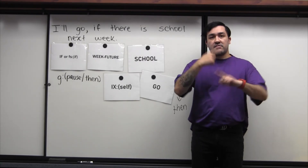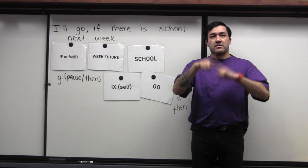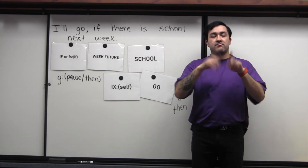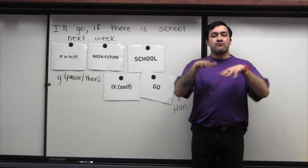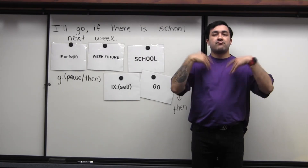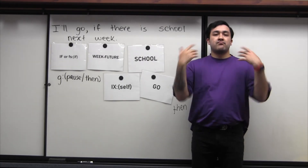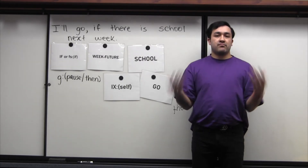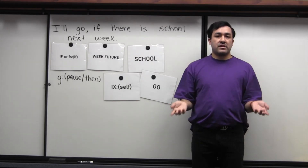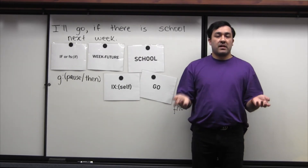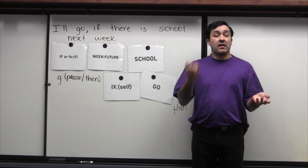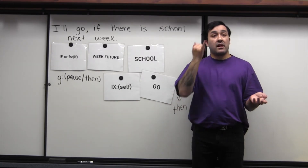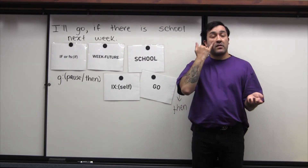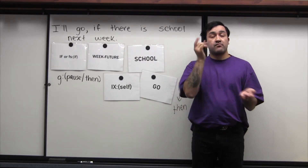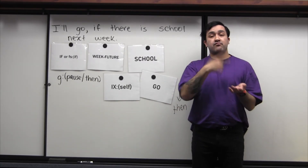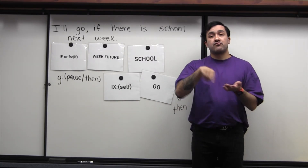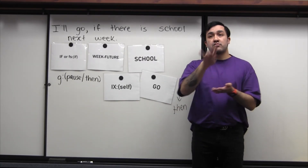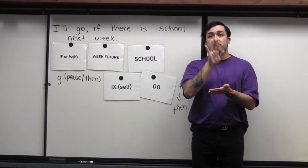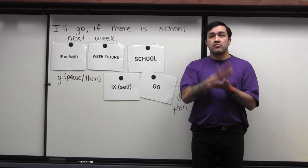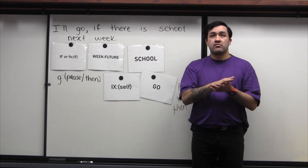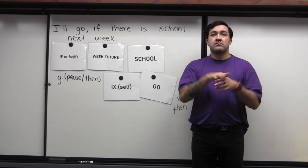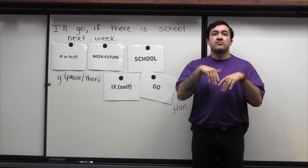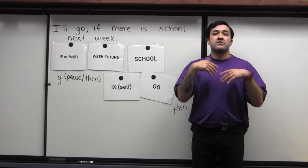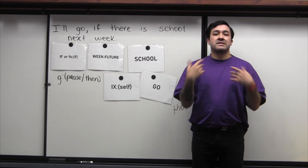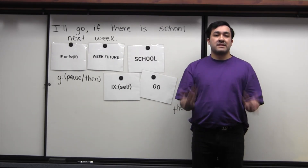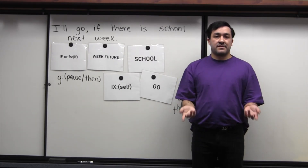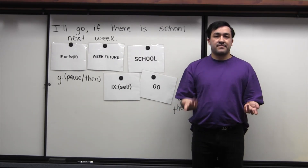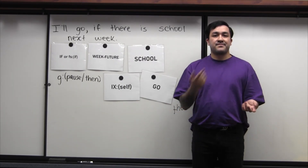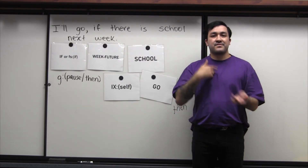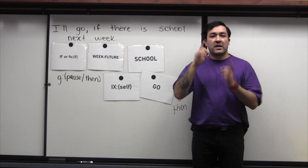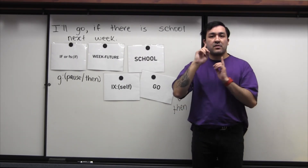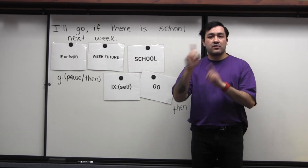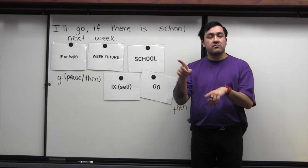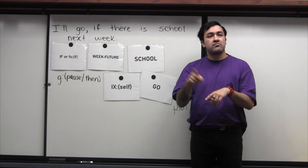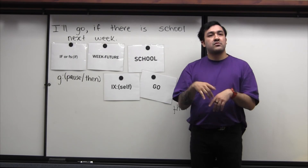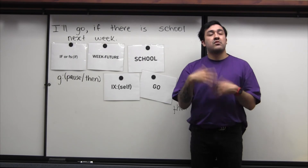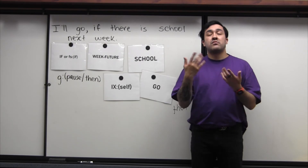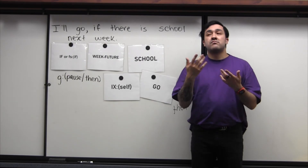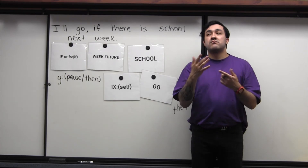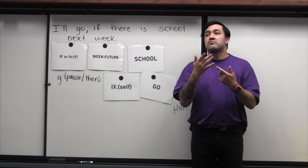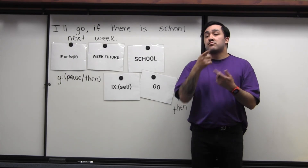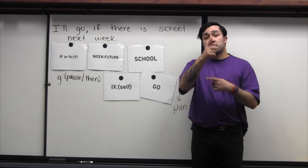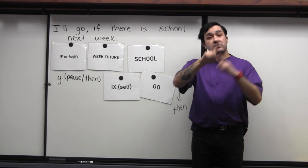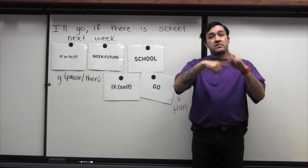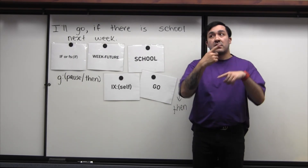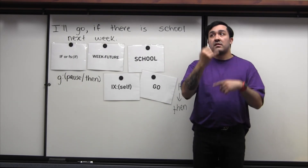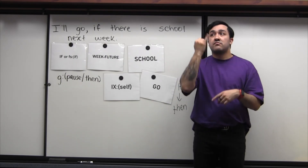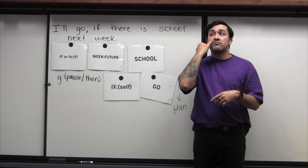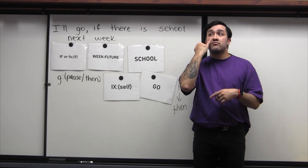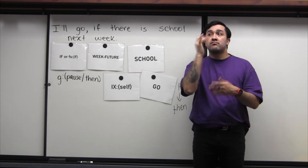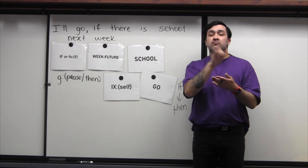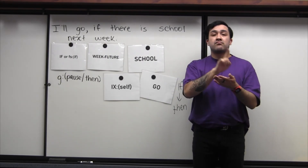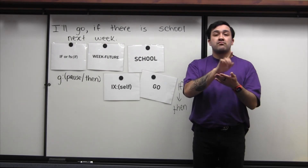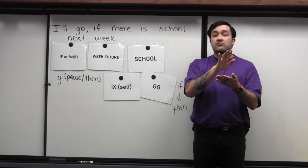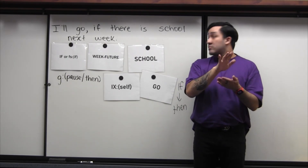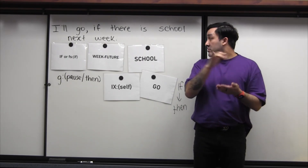and whatever works for you. So whatever type of then you want to create. So you can do kind of like a thing with your hands. You could do